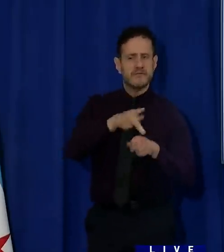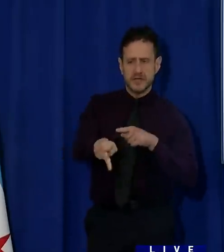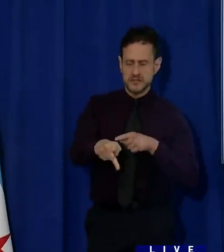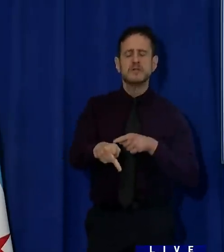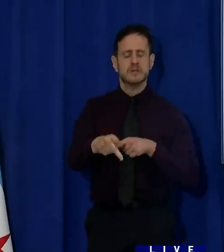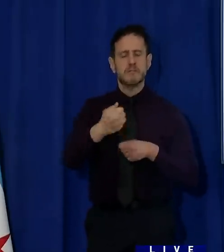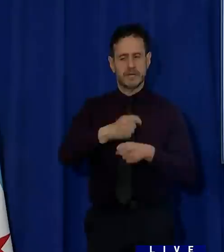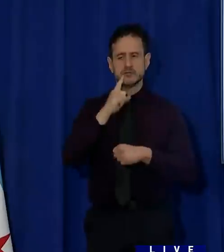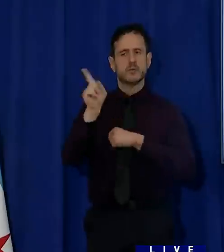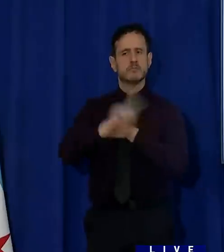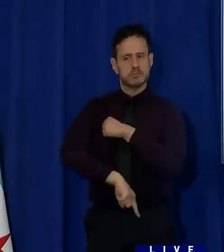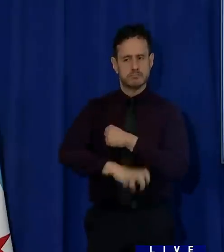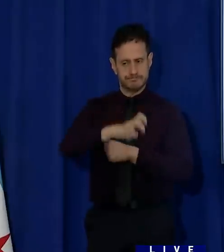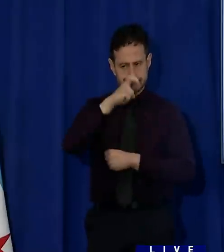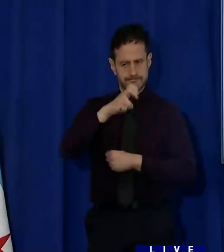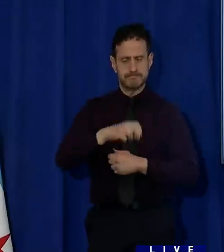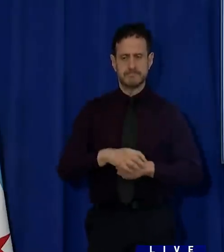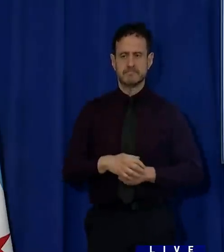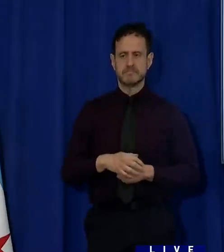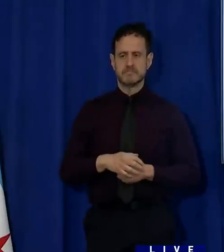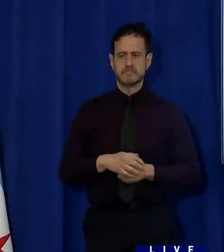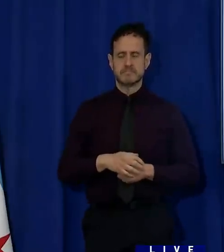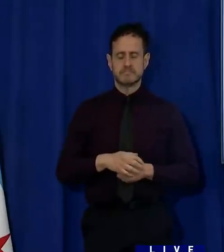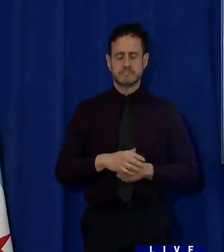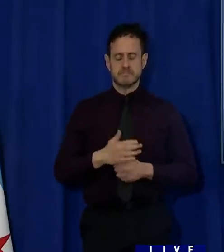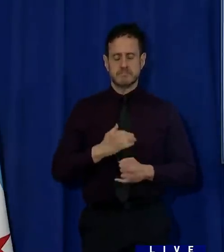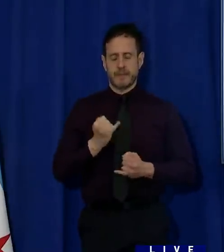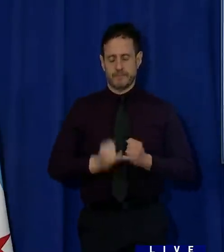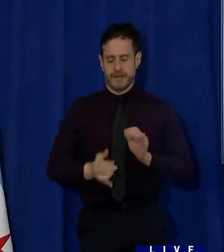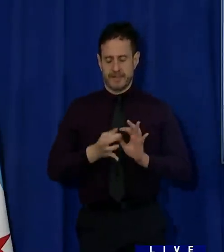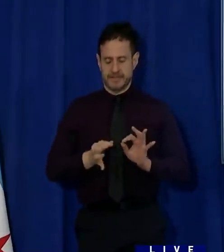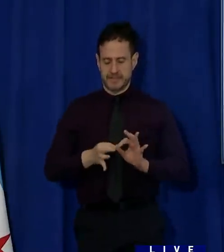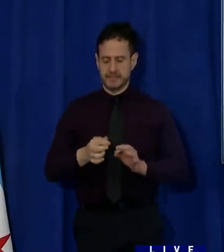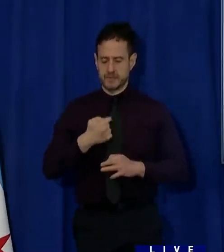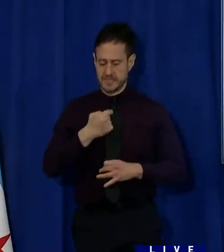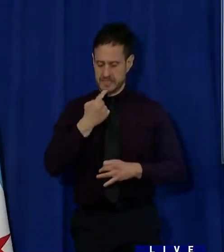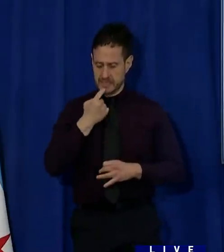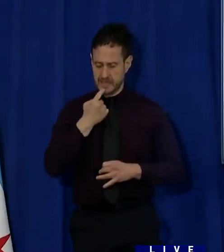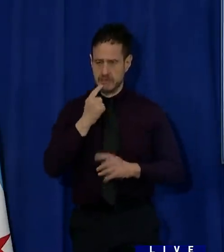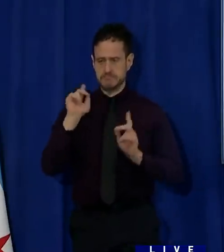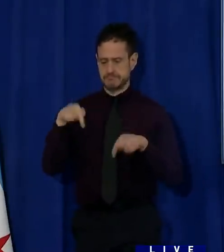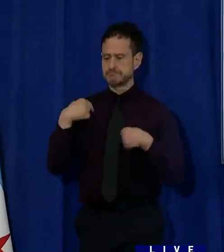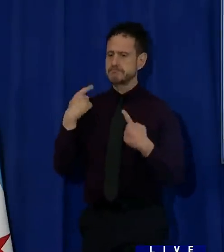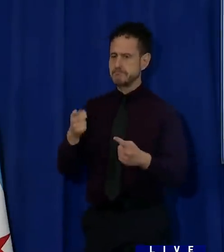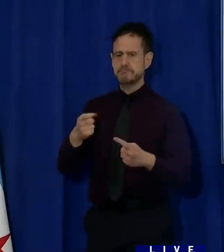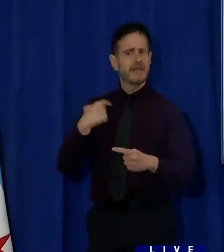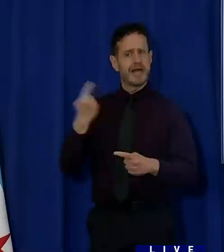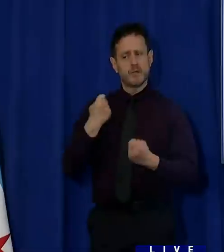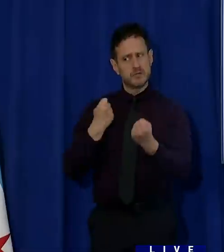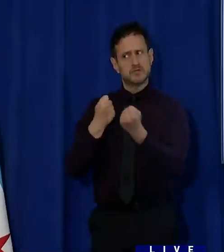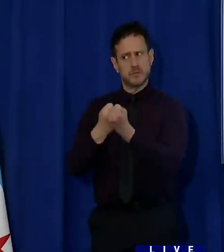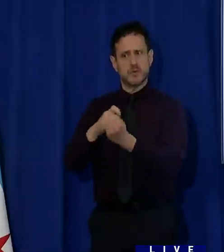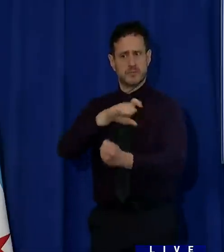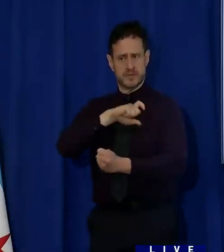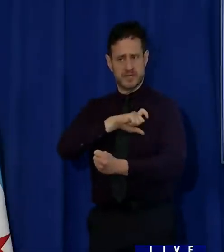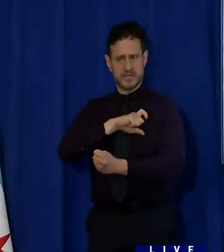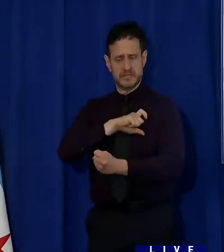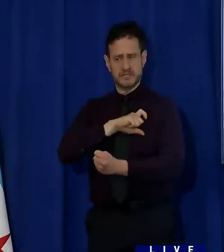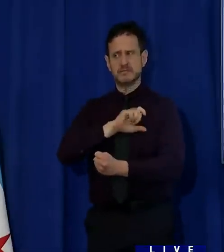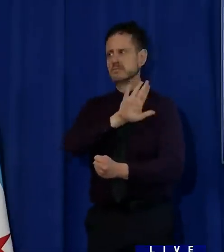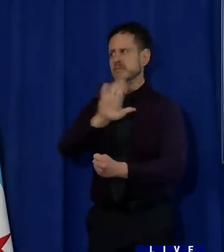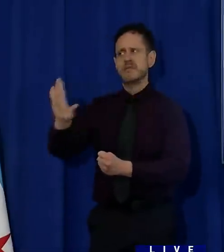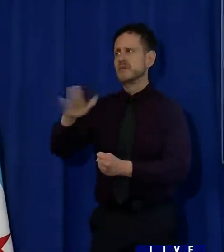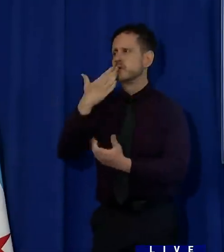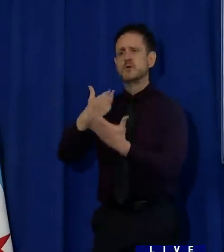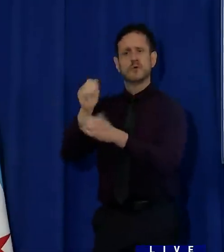saying I feel that these officers, I've always been an advocate for officers, for the good works that they